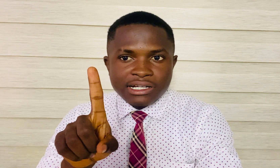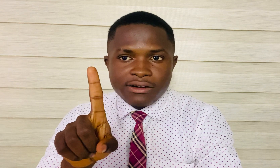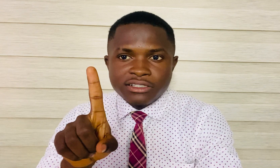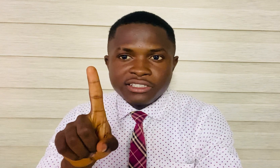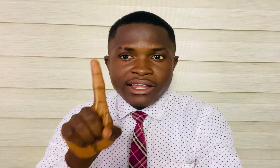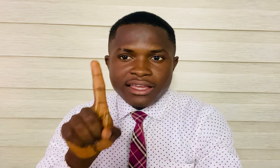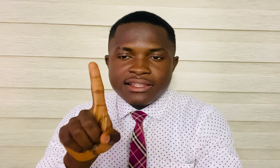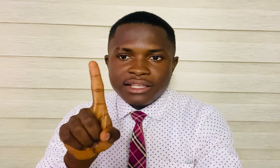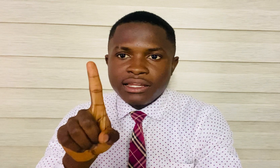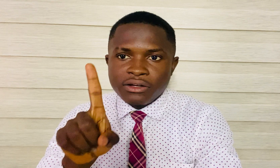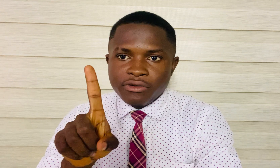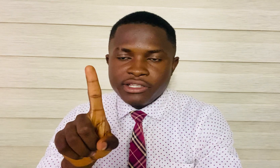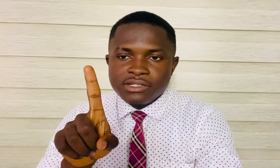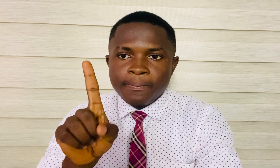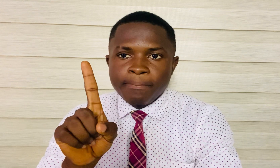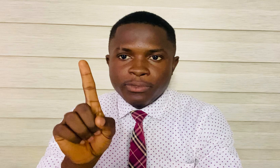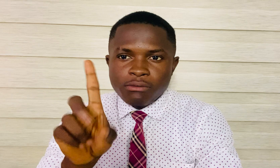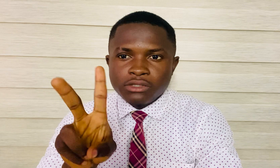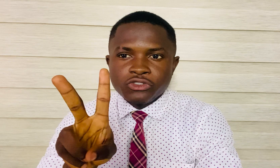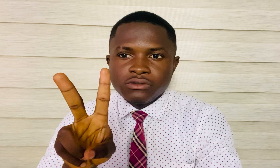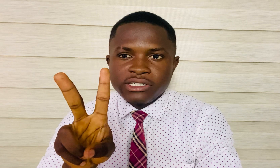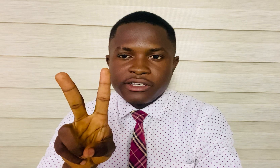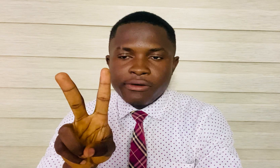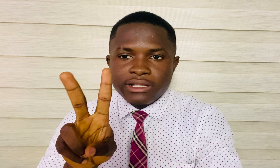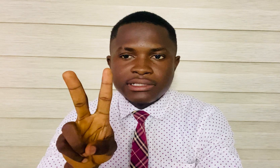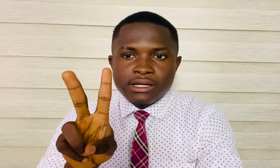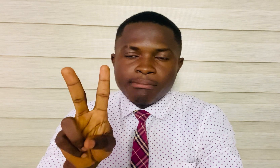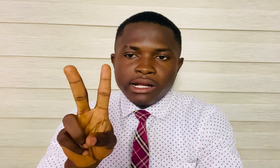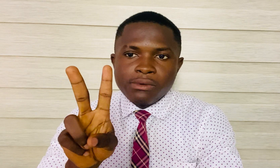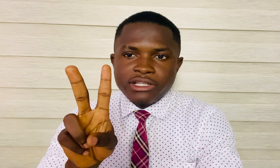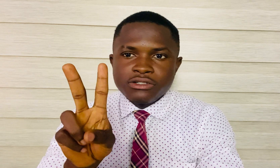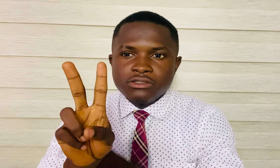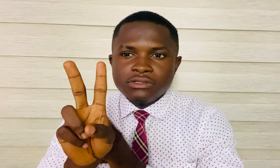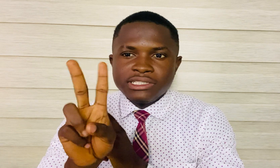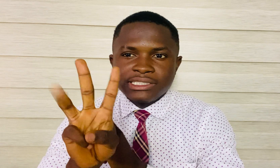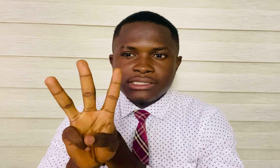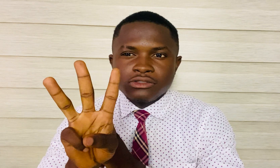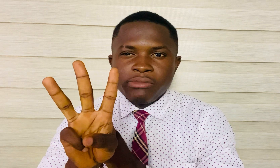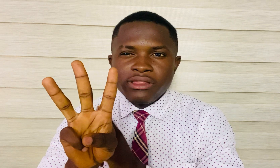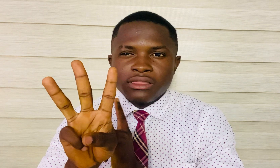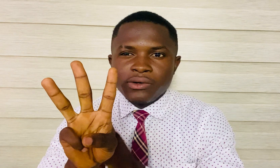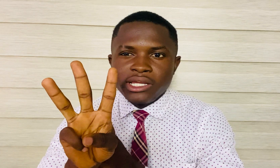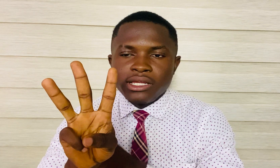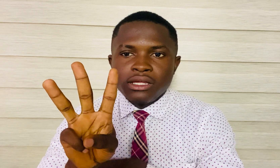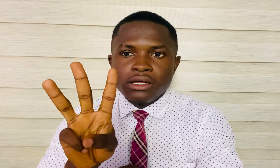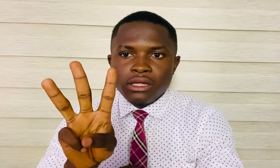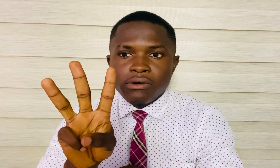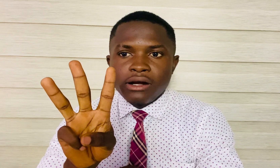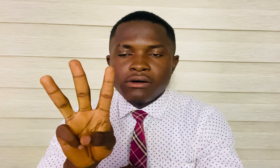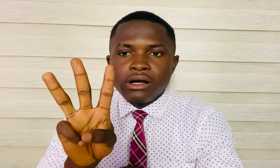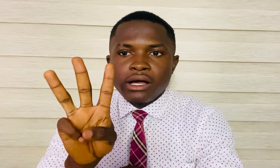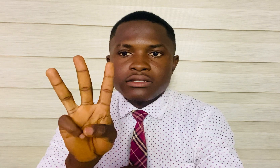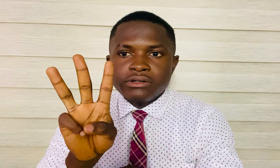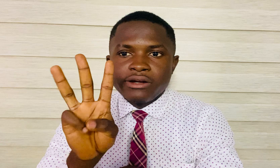according to Ghanaian sign language. Number 2 is correct. But the moment you do this to mean 3, you are wrong. So the